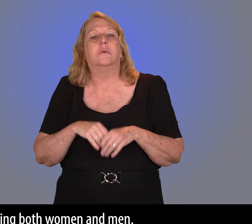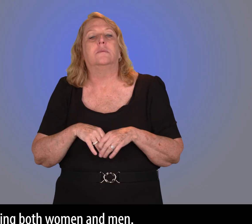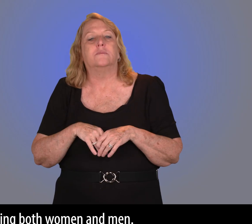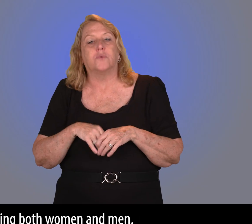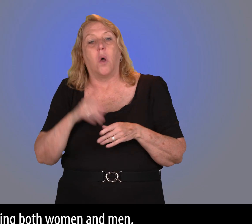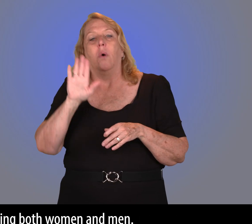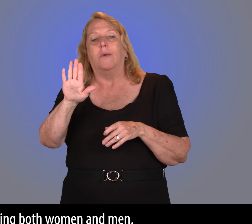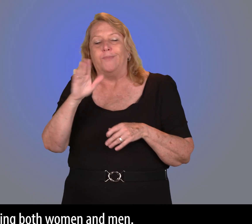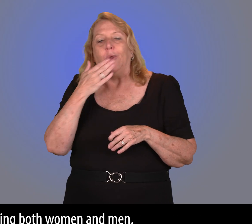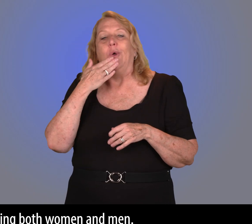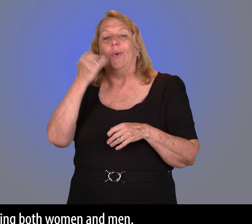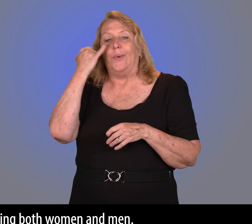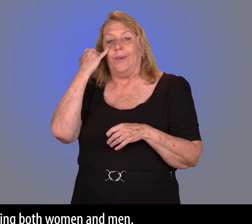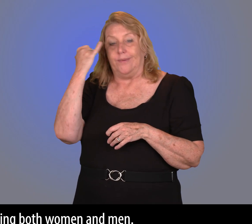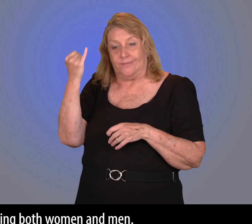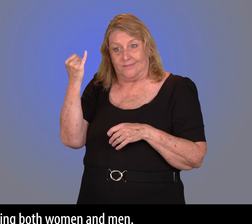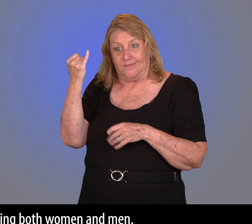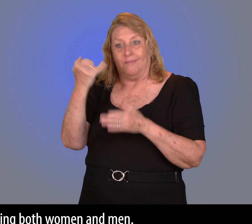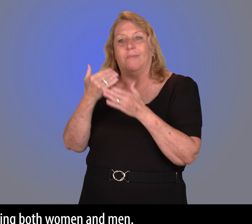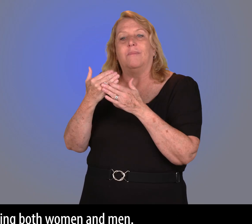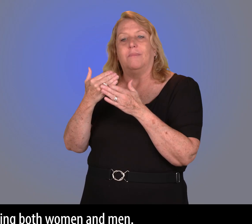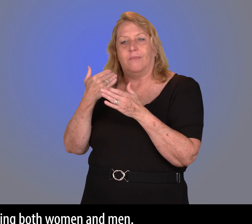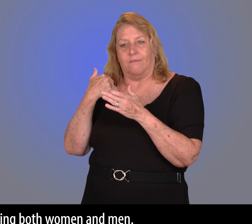including both women and men.